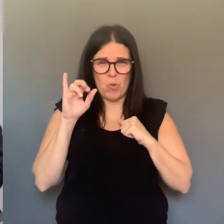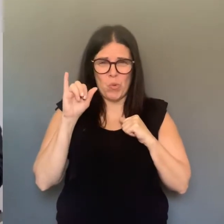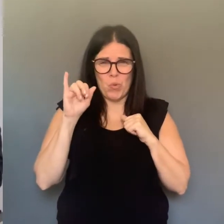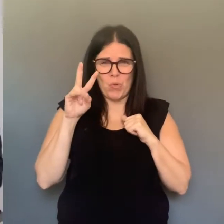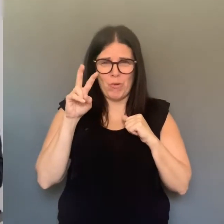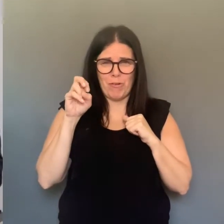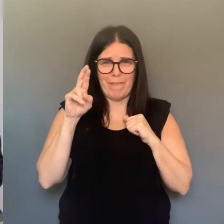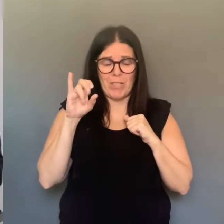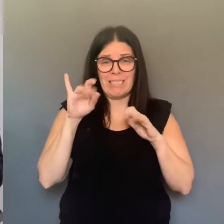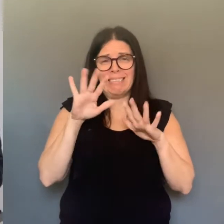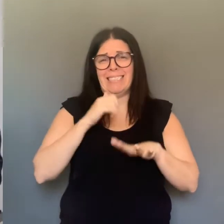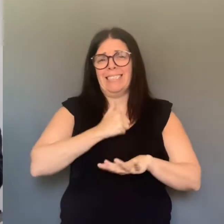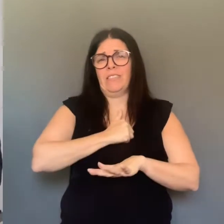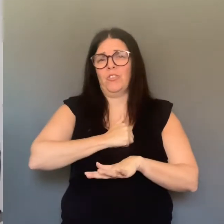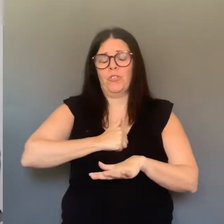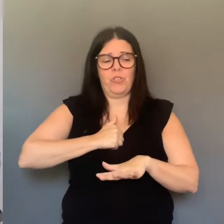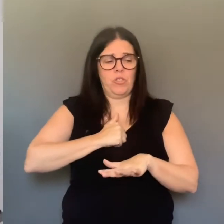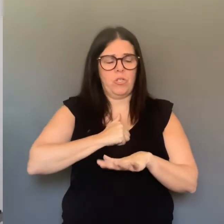Sorry,